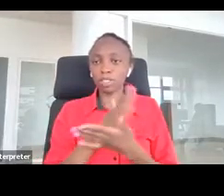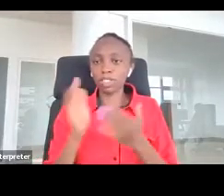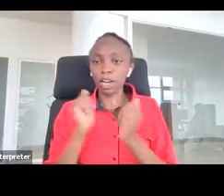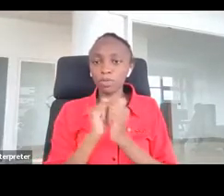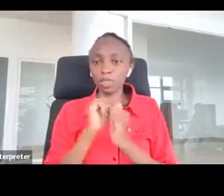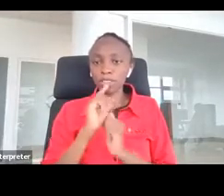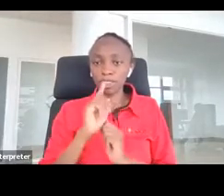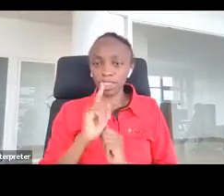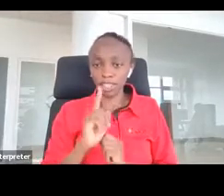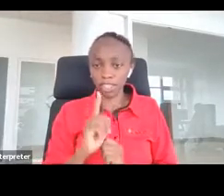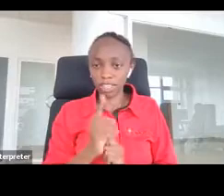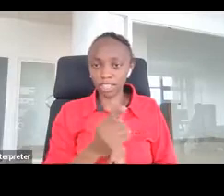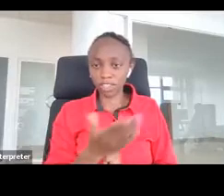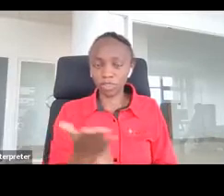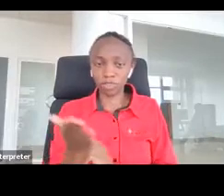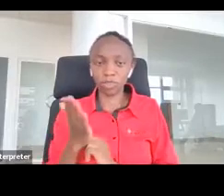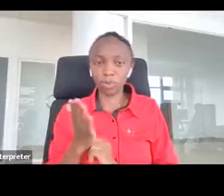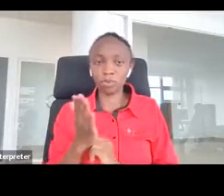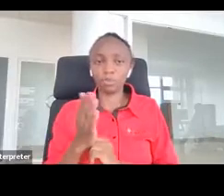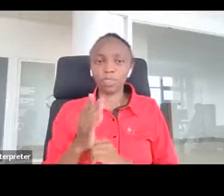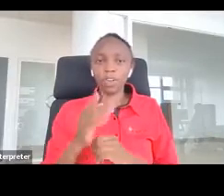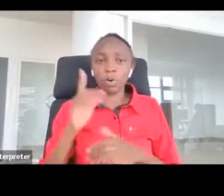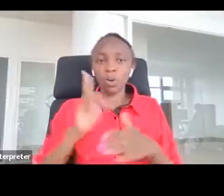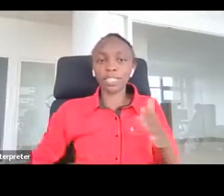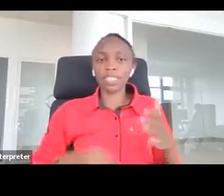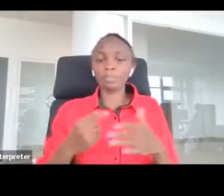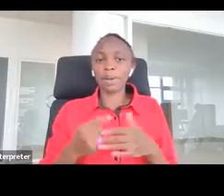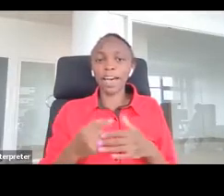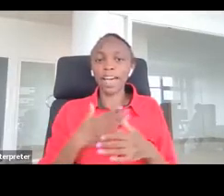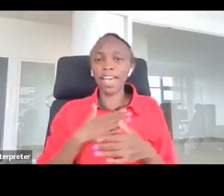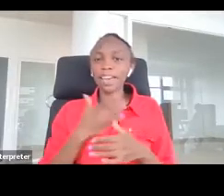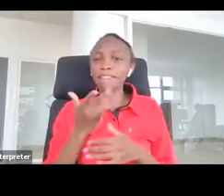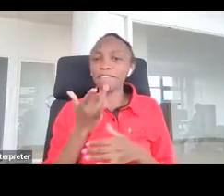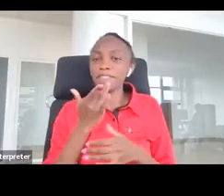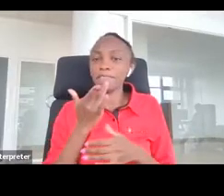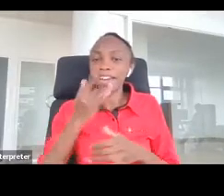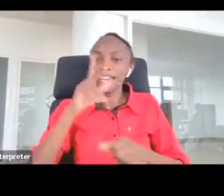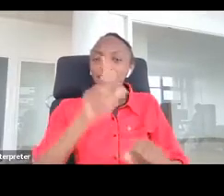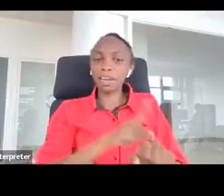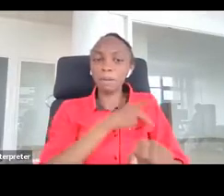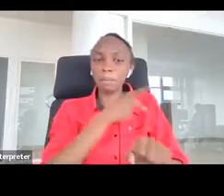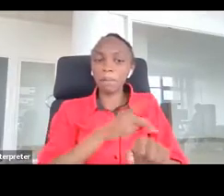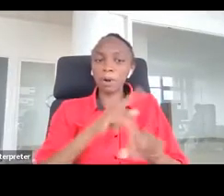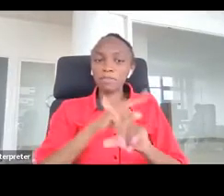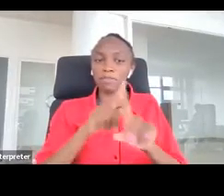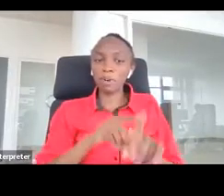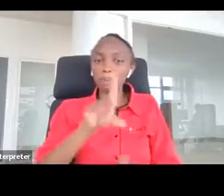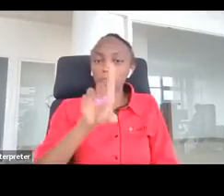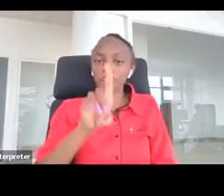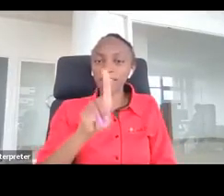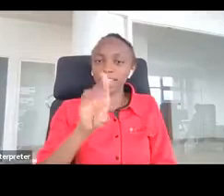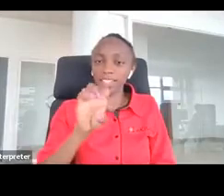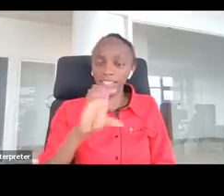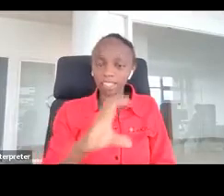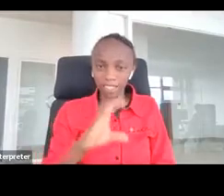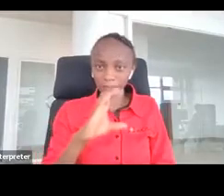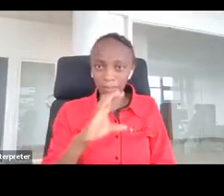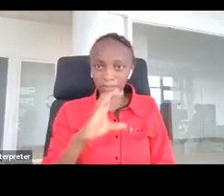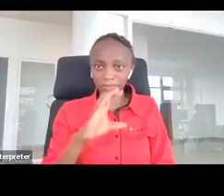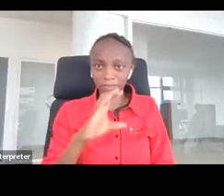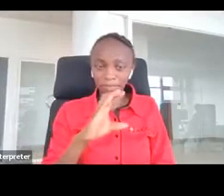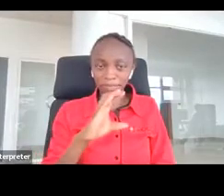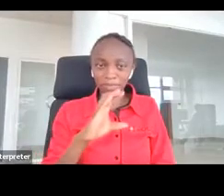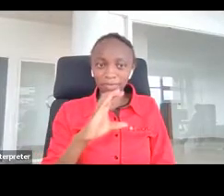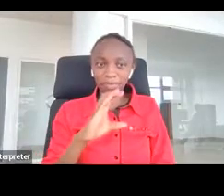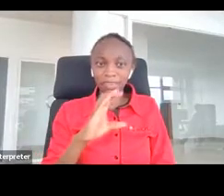what I can say is still my favorite poem from DEC in times